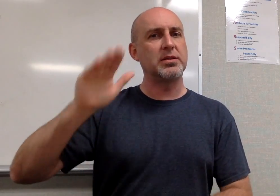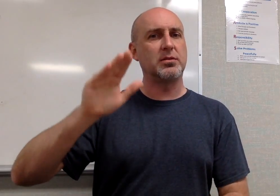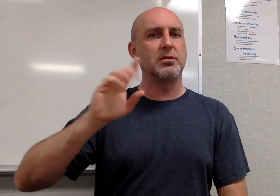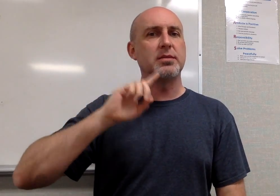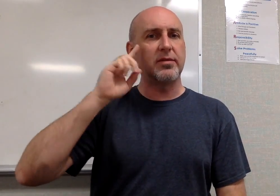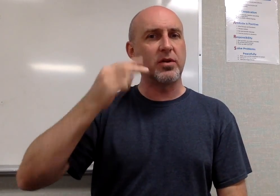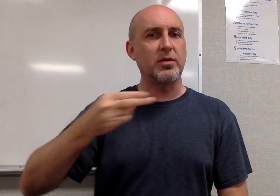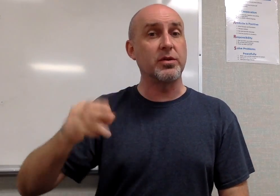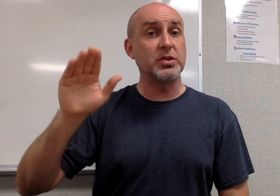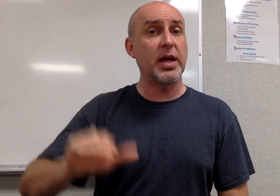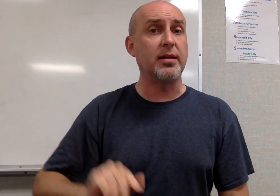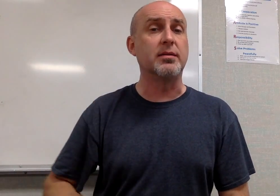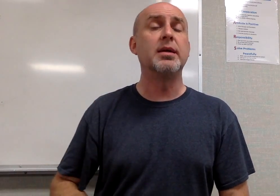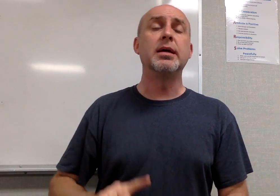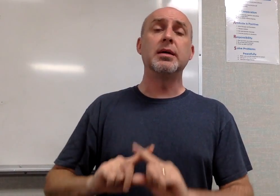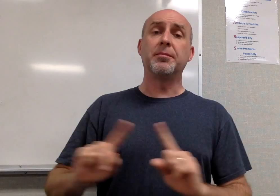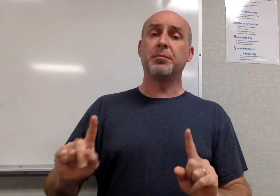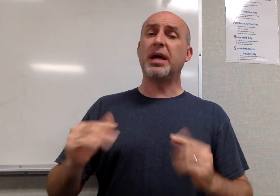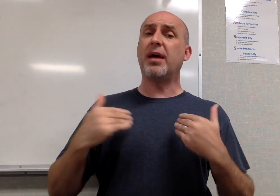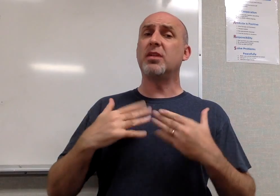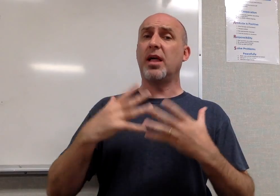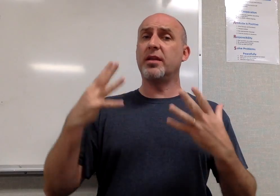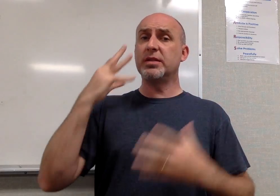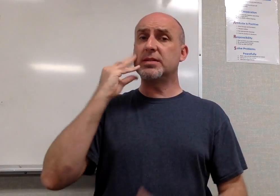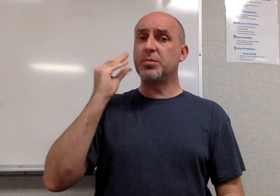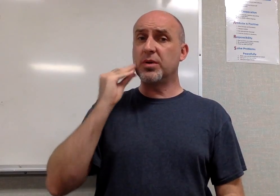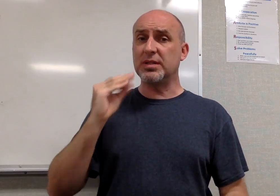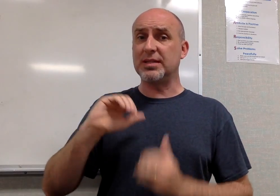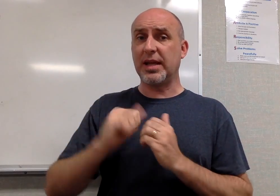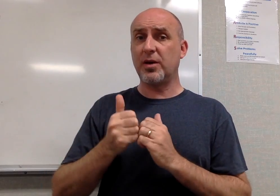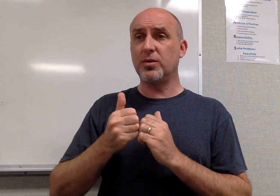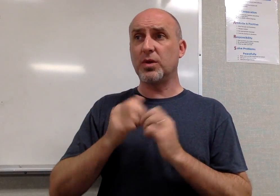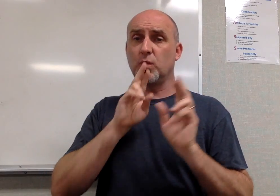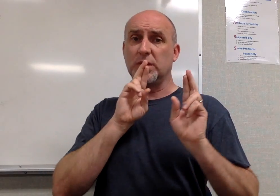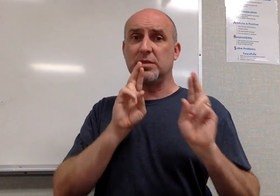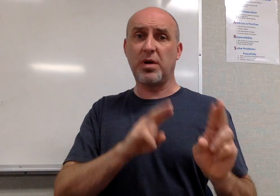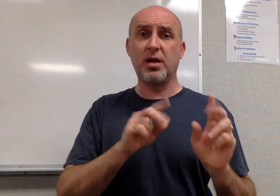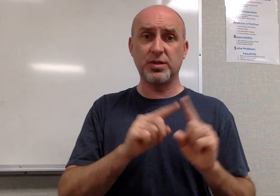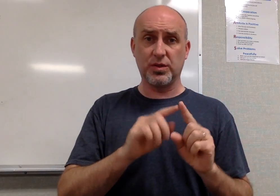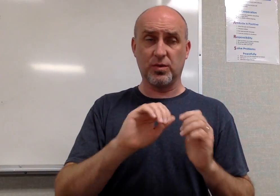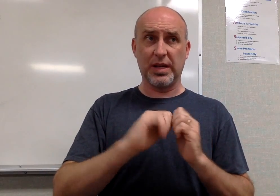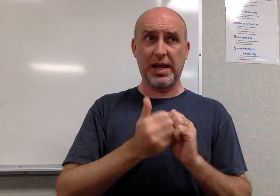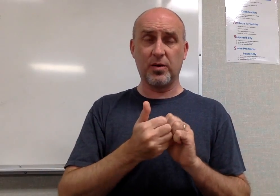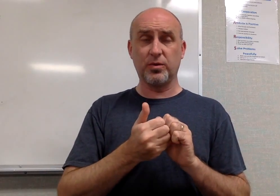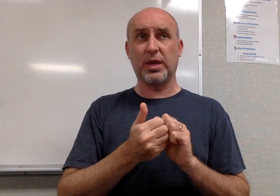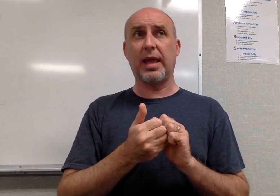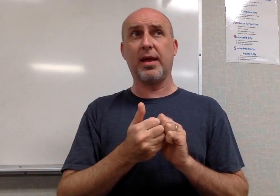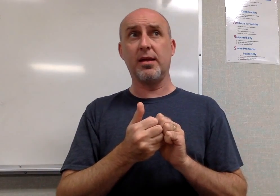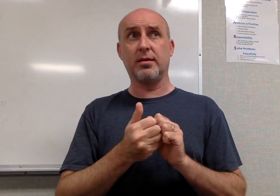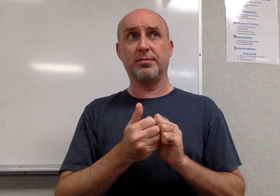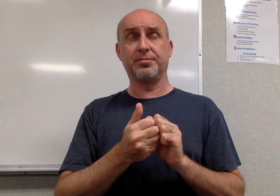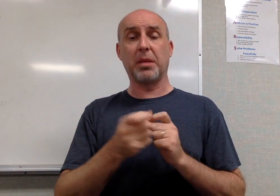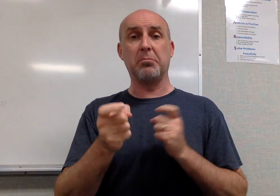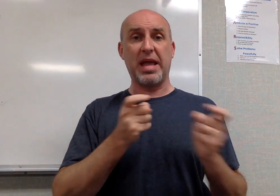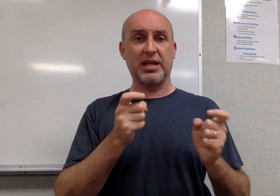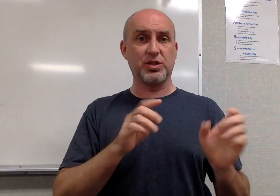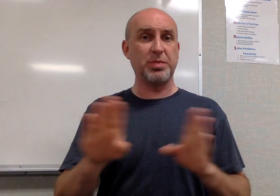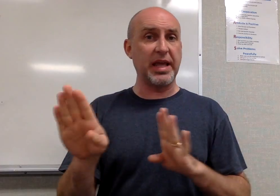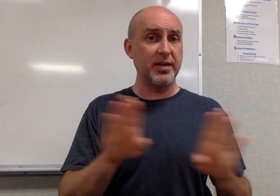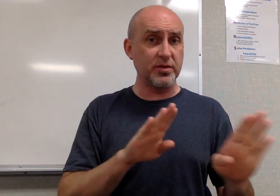your deaf and hard of hearing child. But I have a lot of experience in how you can respond to and how you can manage behaviors